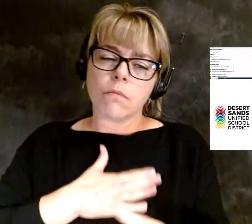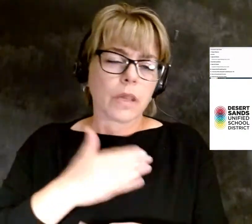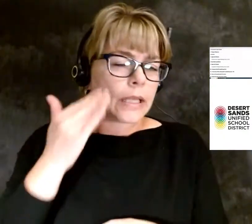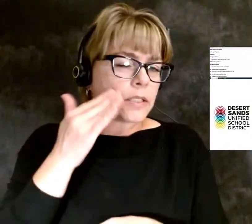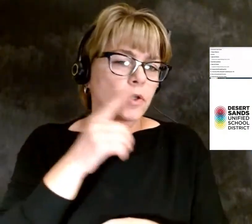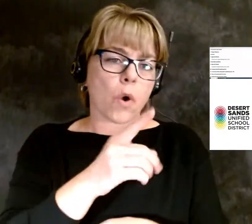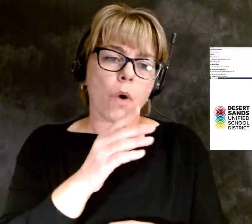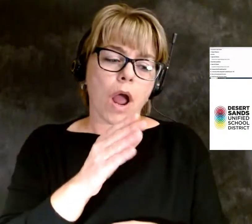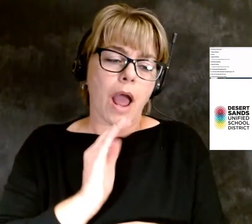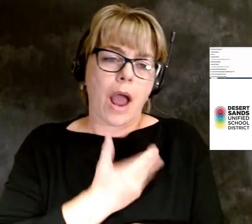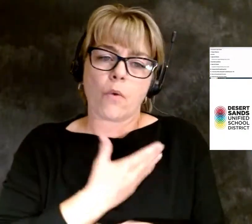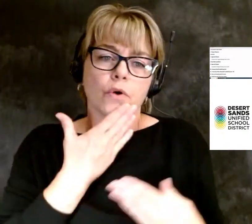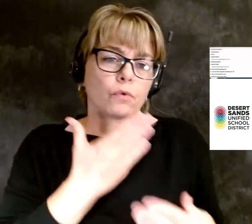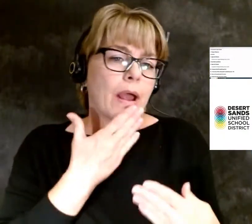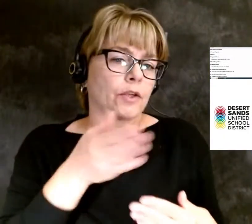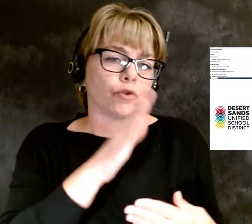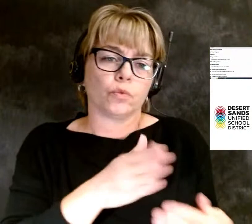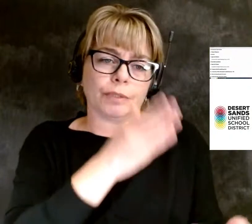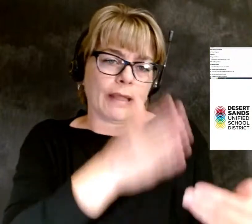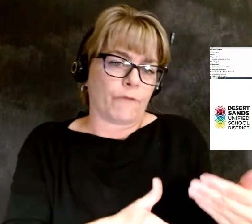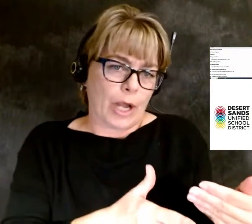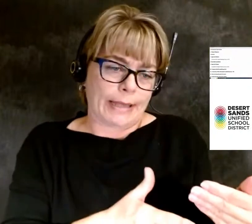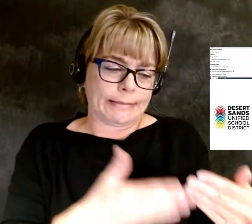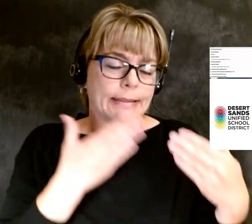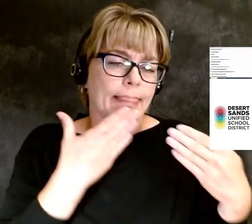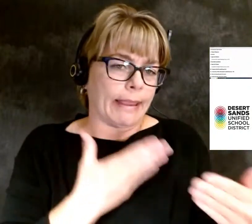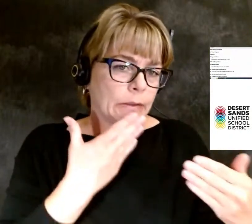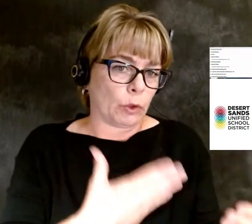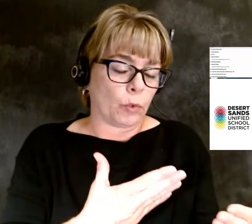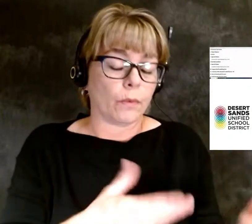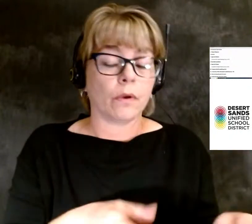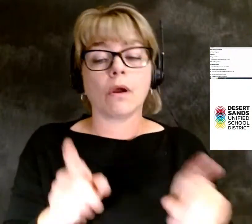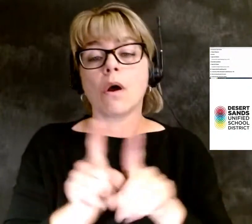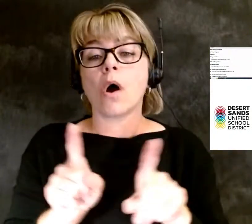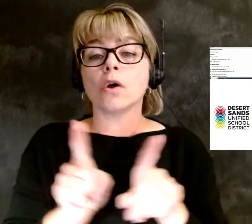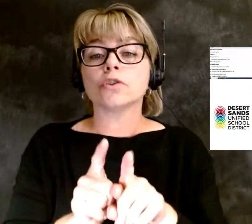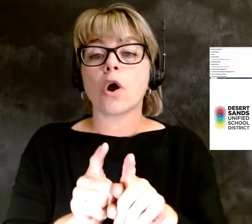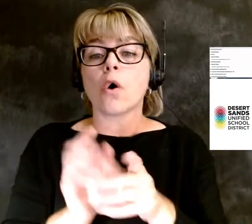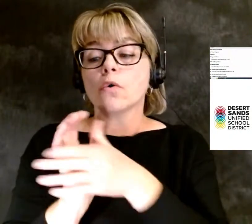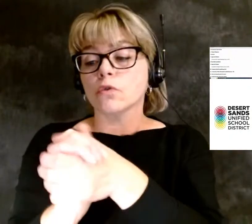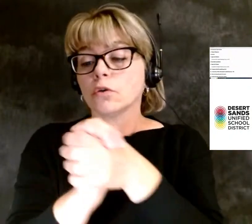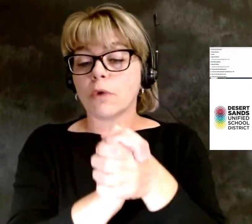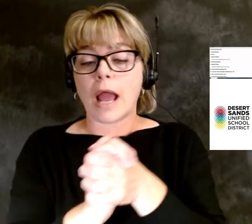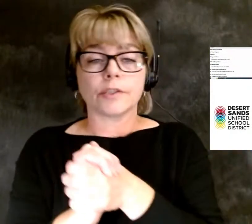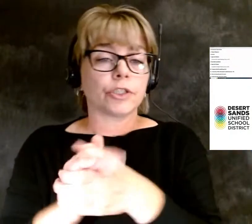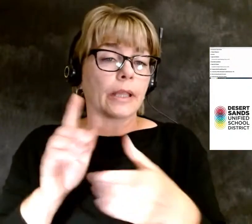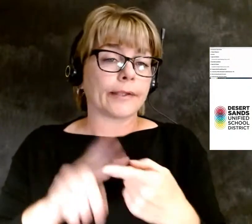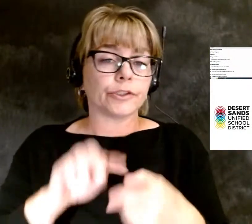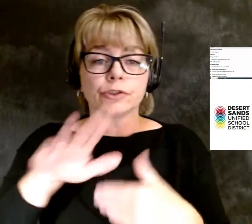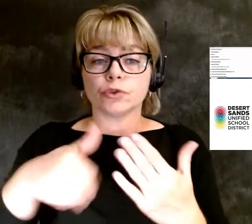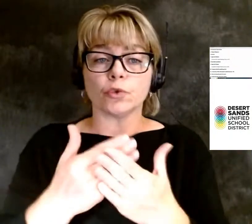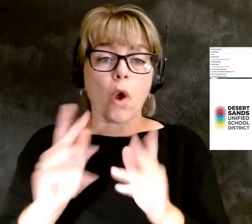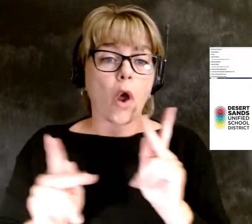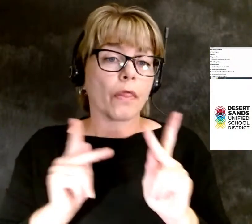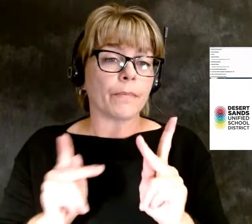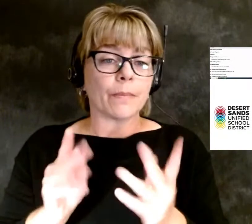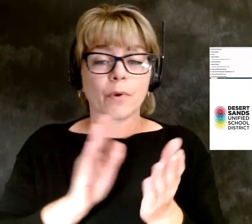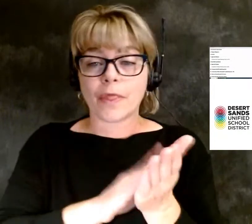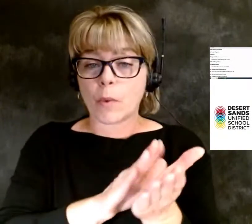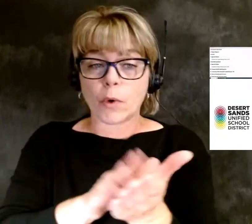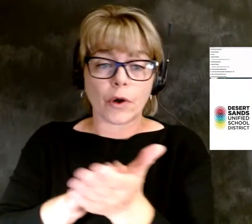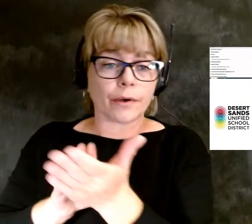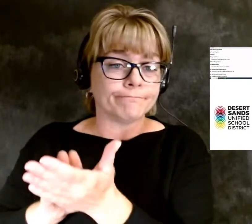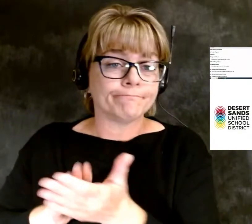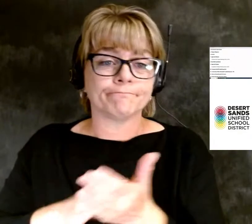so thank you. I also just want to say congratulations to everyone else that was highlighted tonight. I think the board did such a great job on highlighting them,